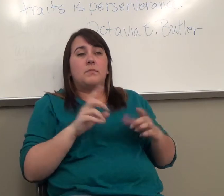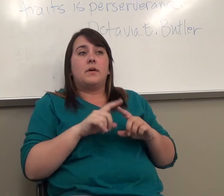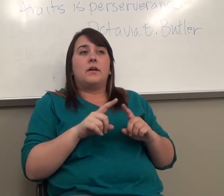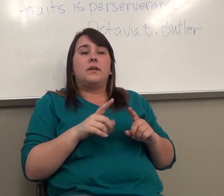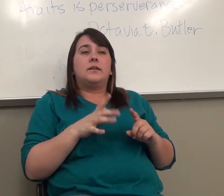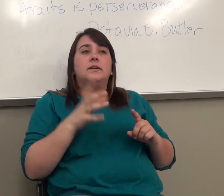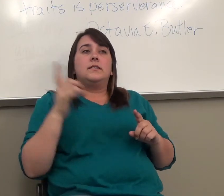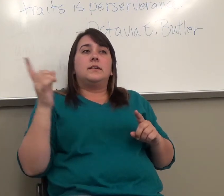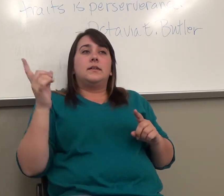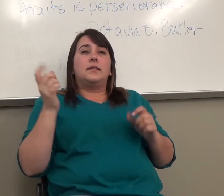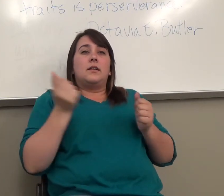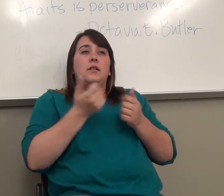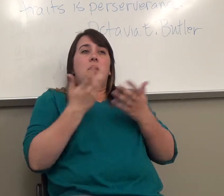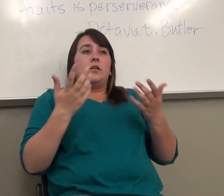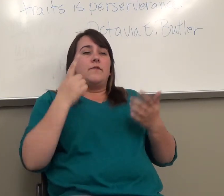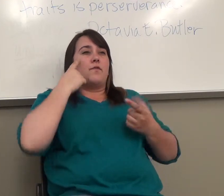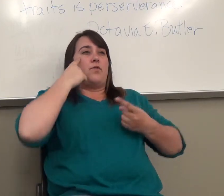there's a lot of thought that has to go into it.